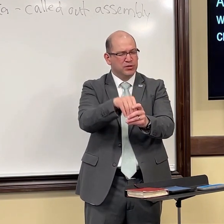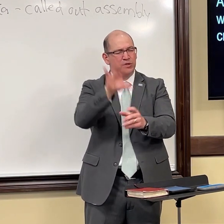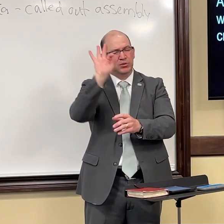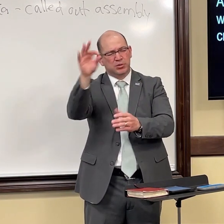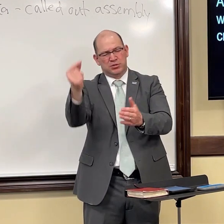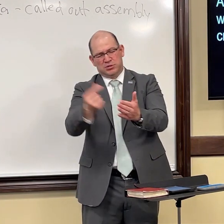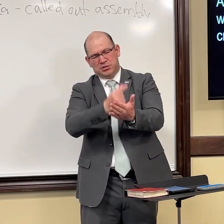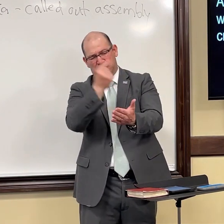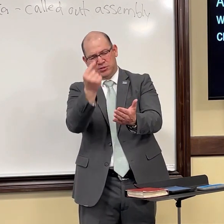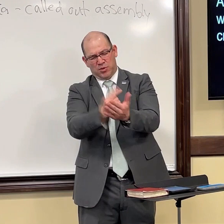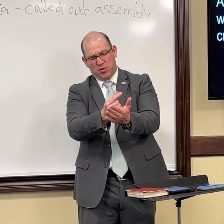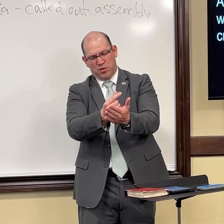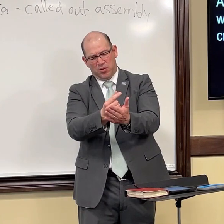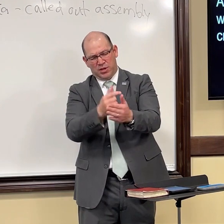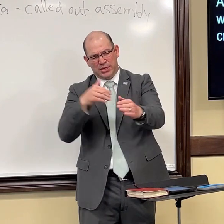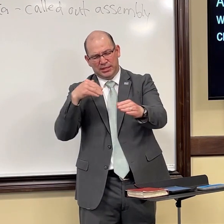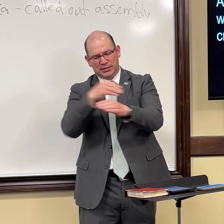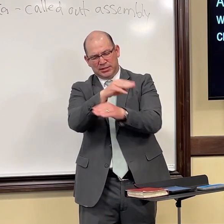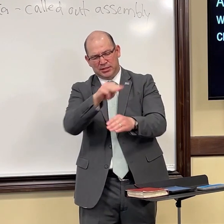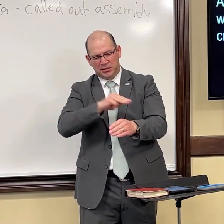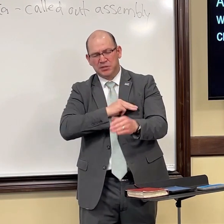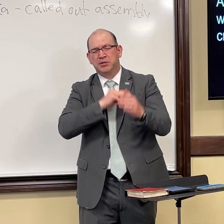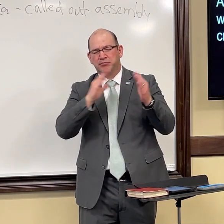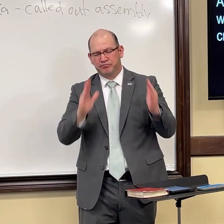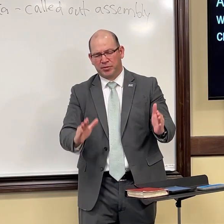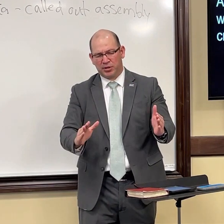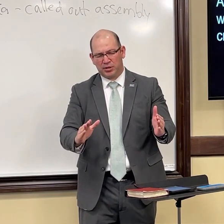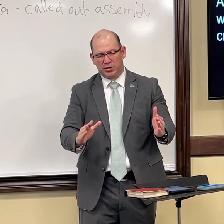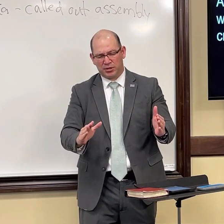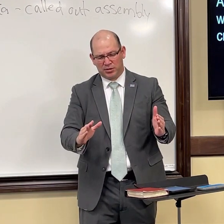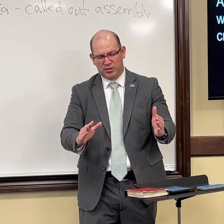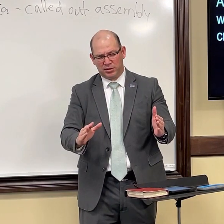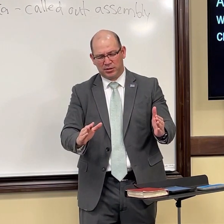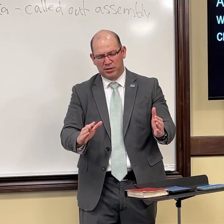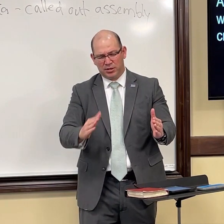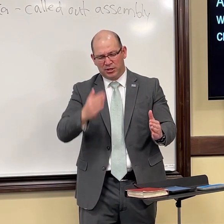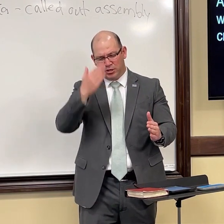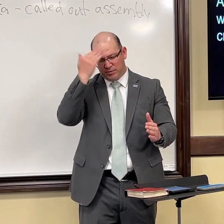be willing to be involved in preaching the gospel and also in sending missionaries.